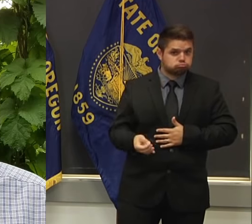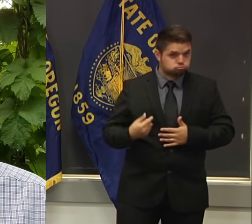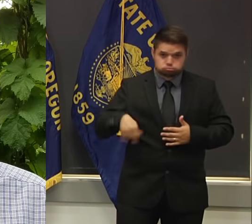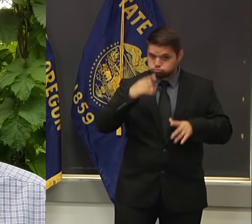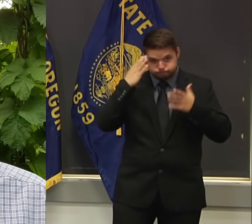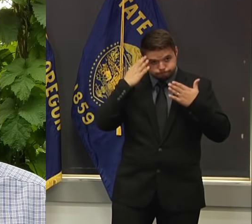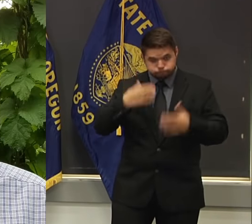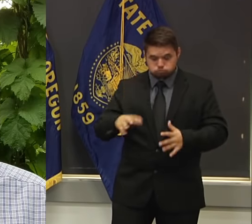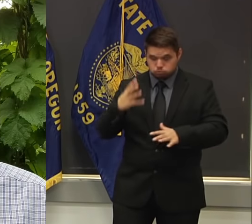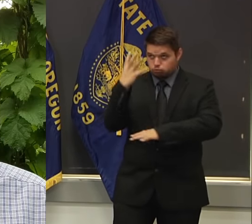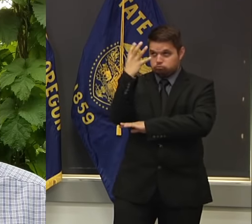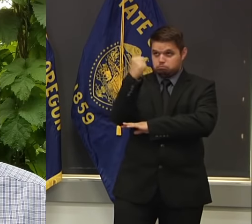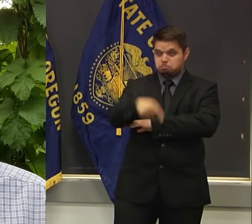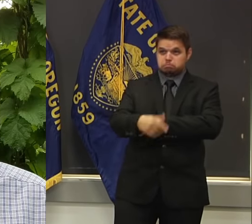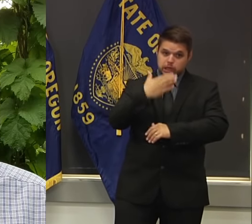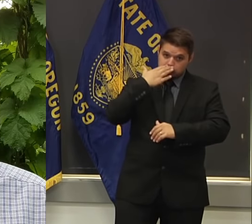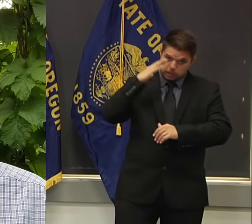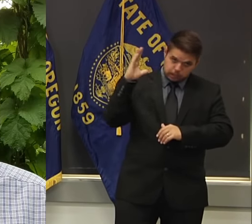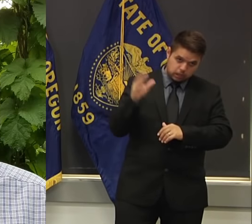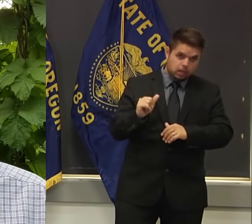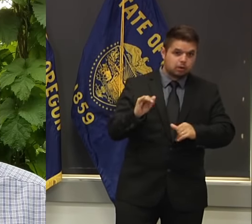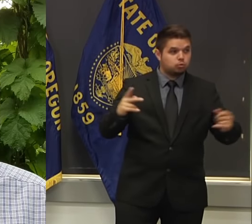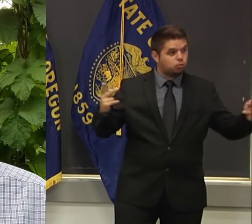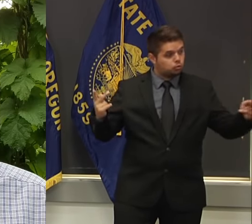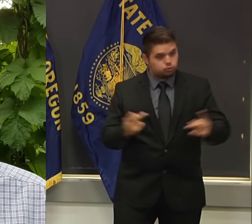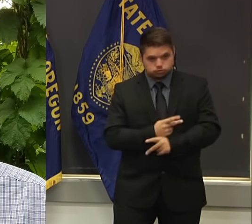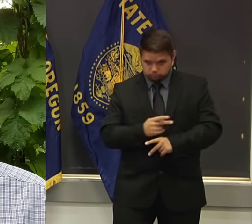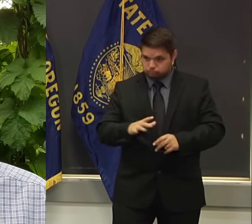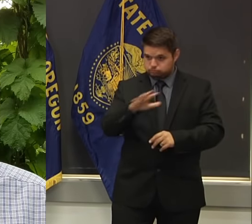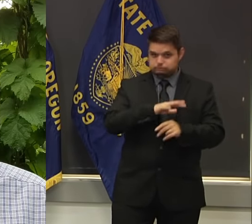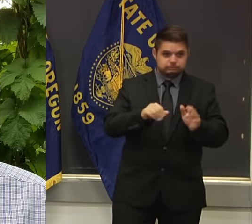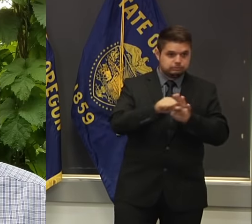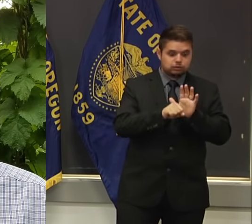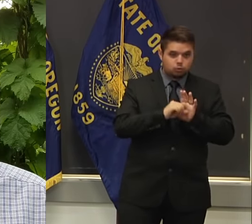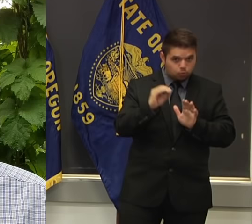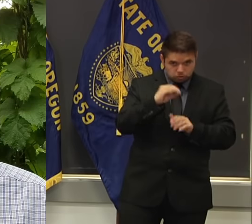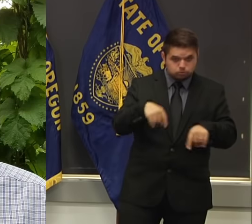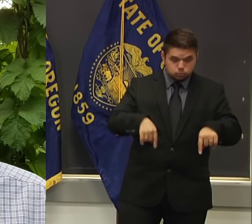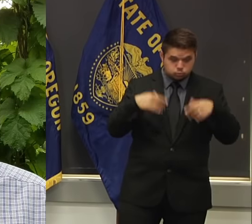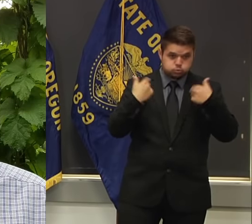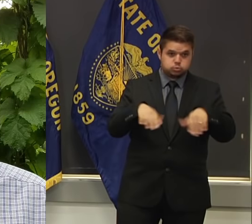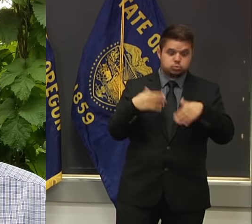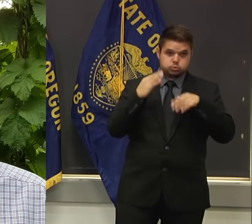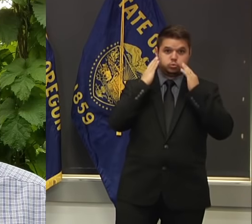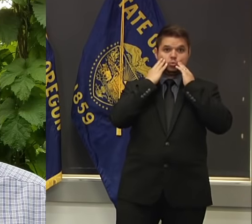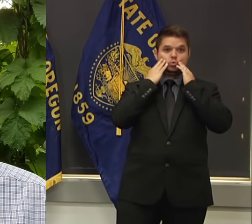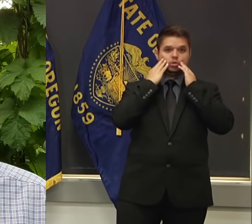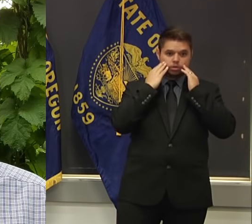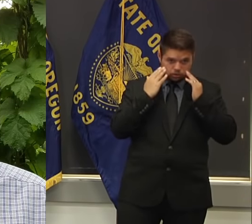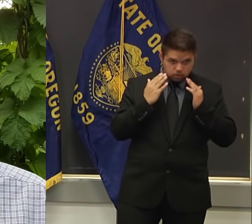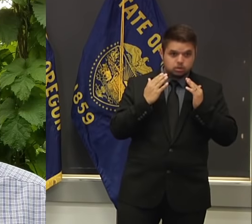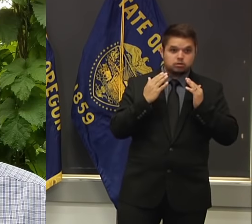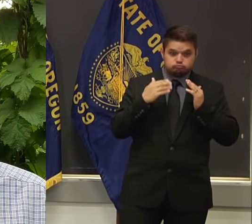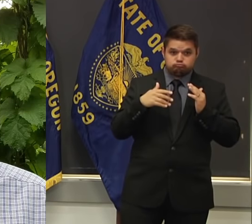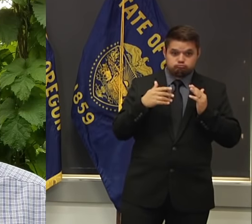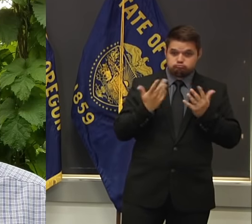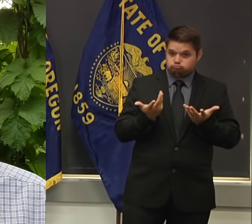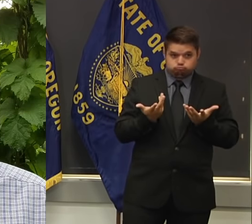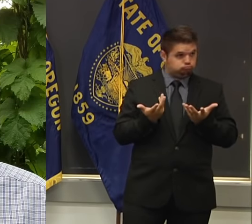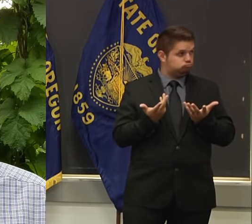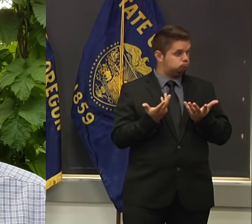across the state. Something to keep in mind is that this is a trend that we have been seeing for the last, say, roughly